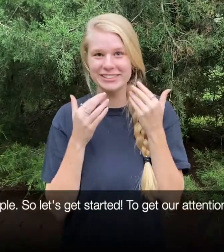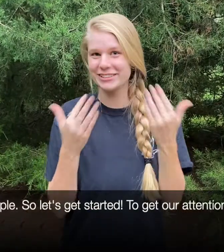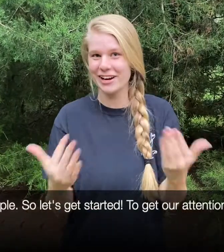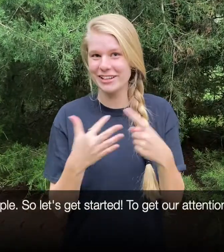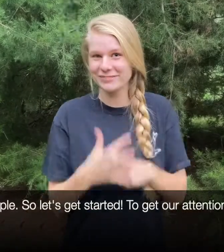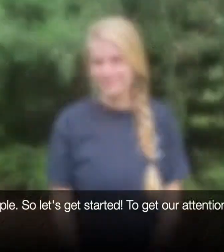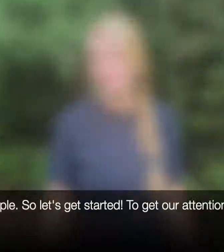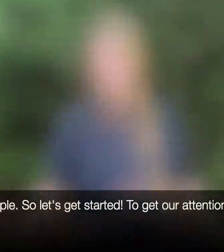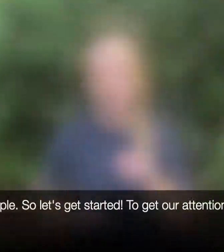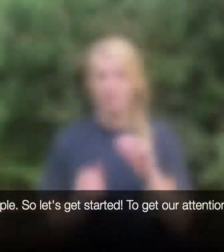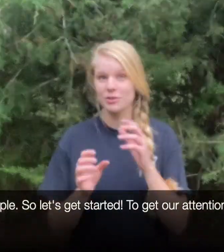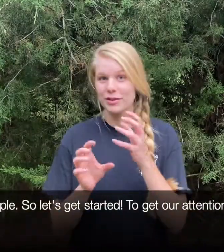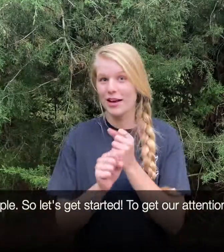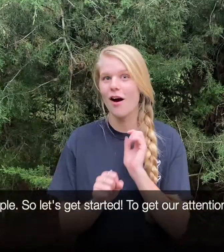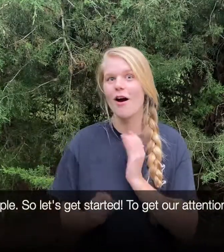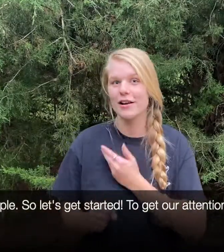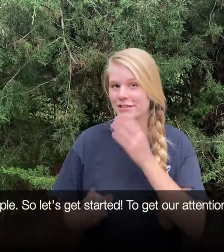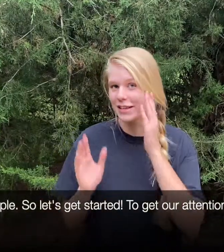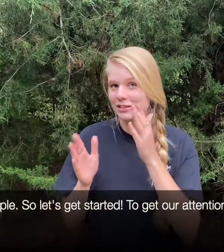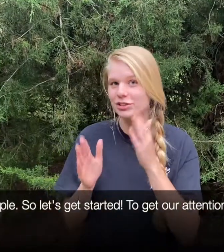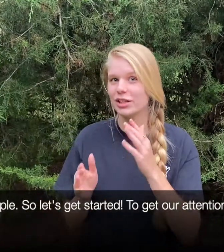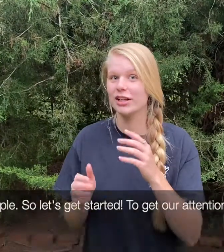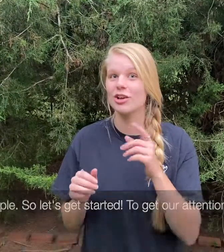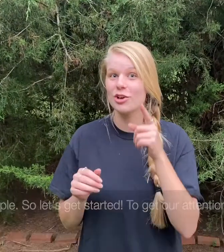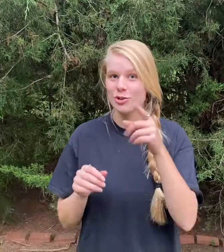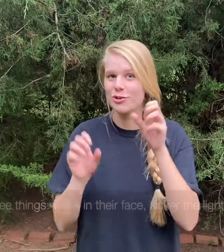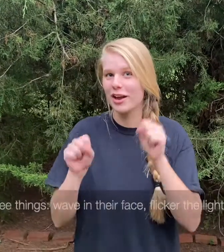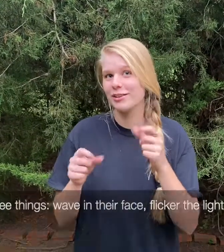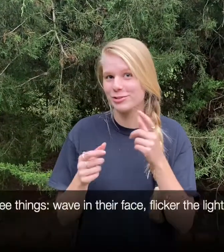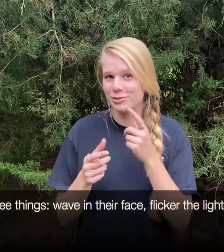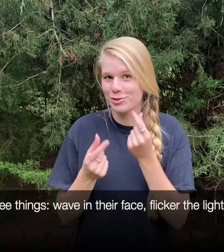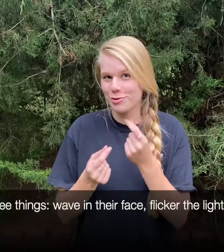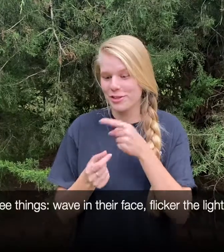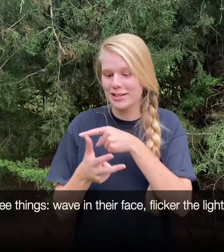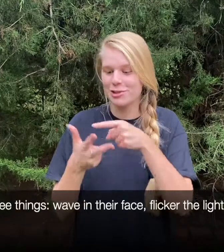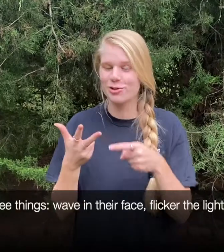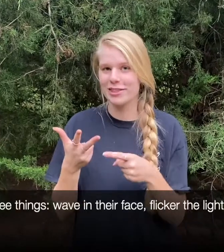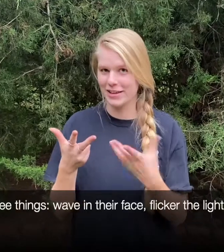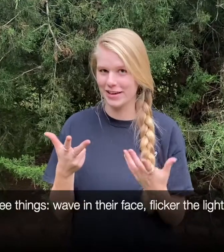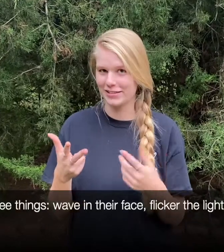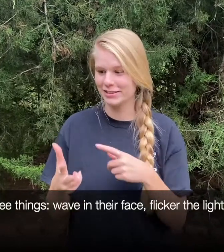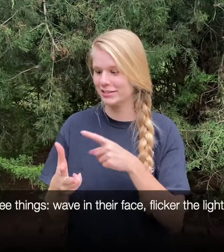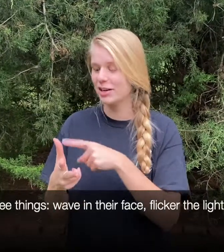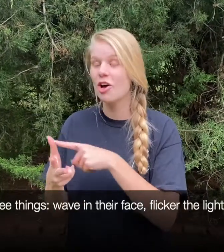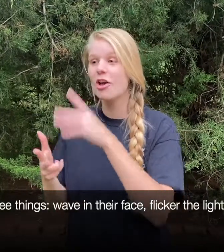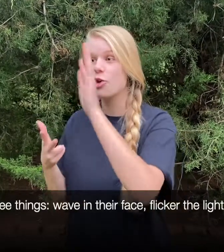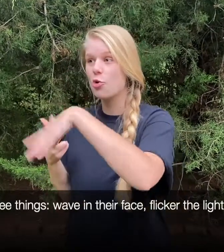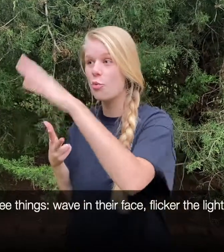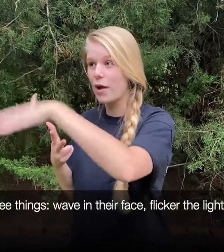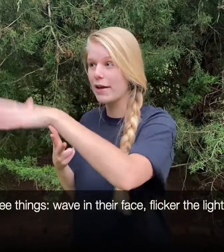started. To get our attention, you can do these three things. You can wave to